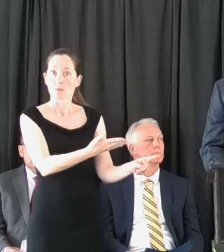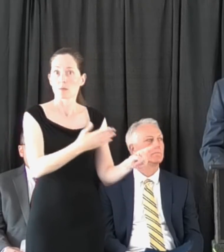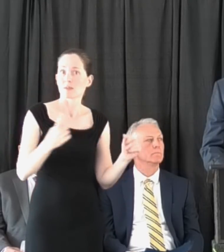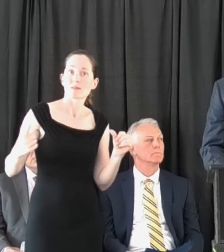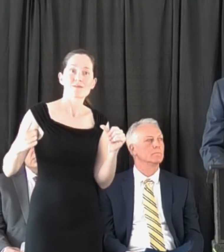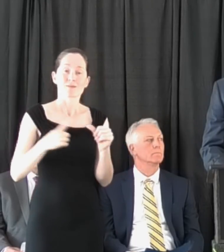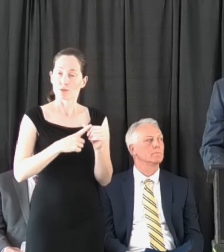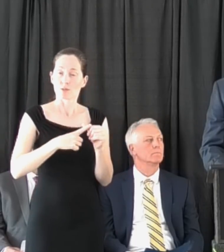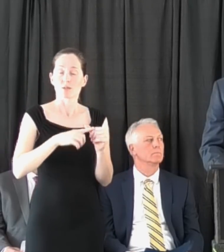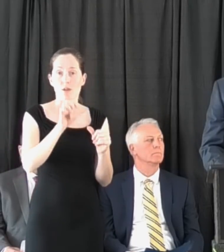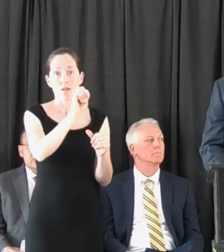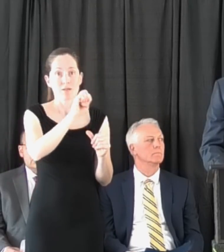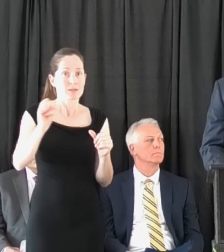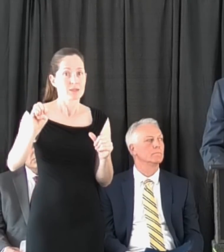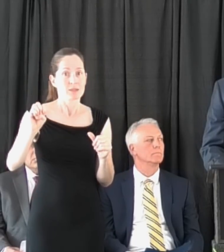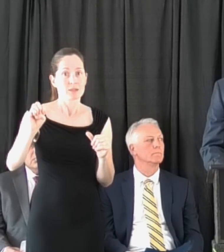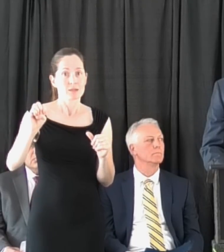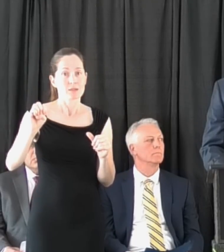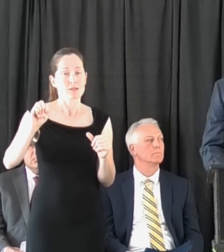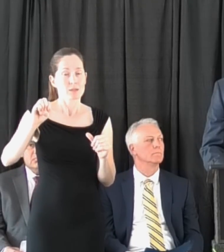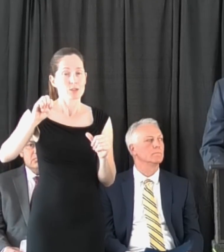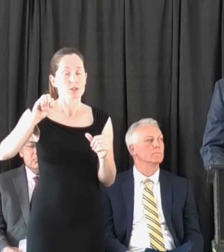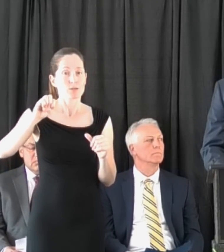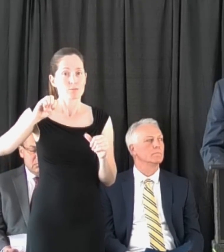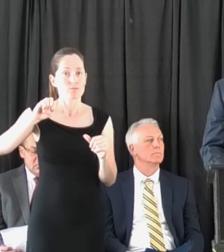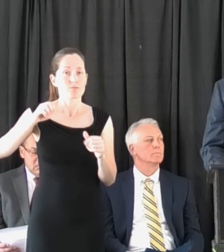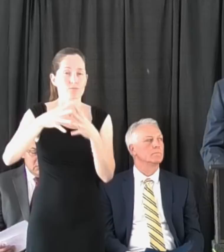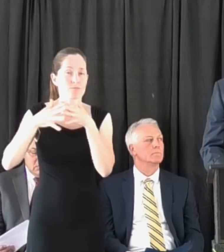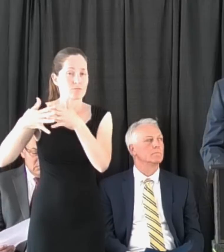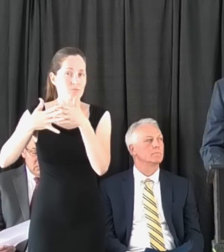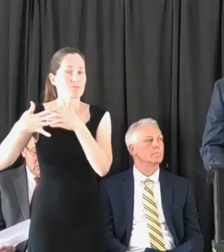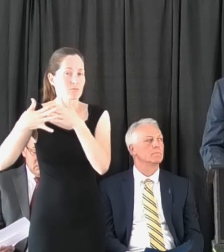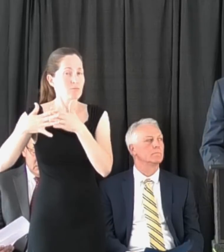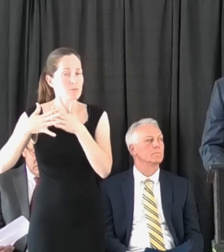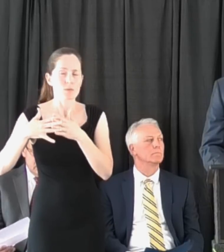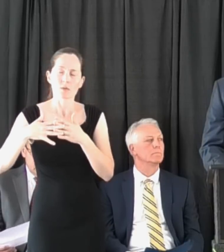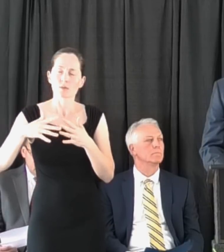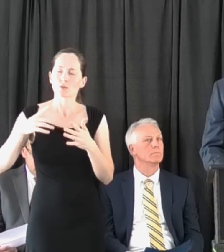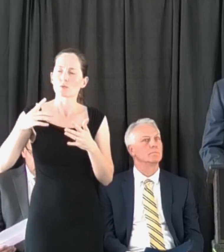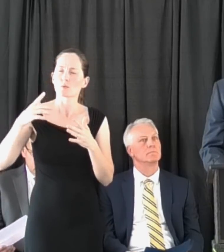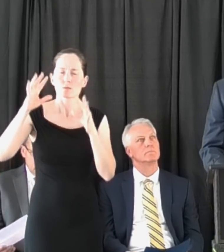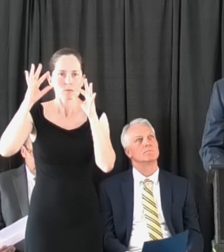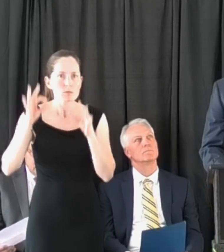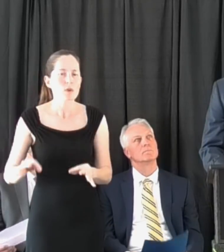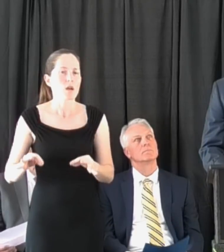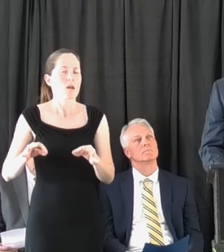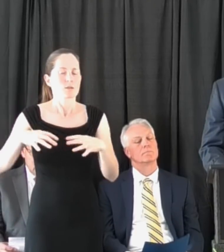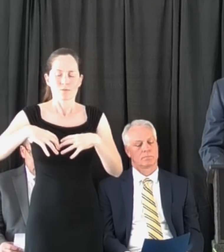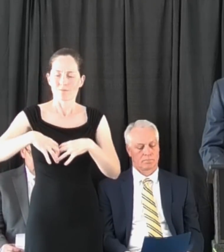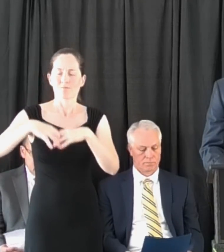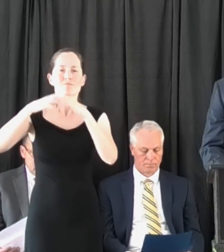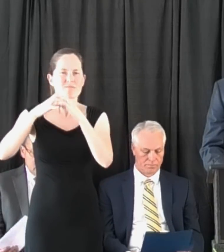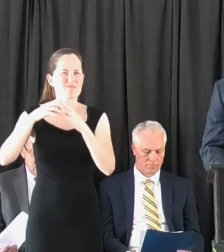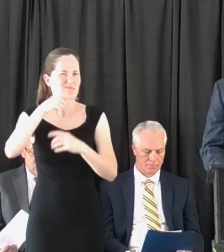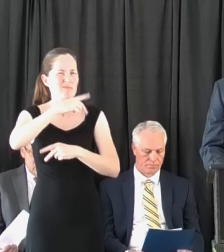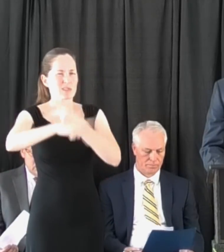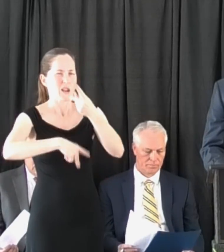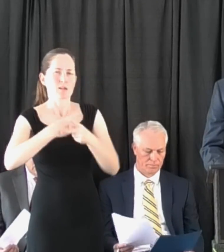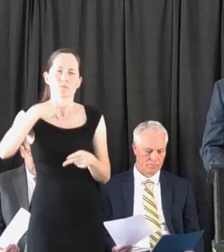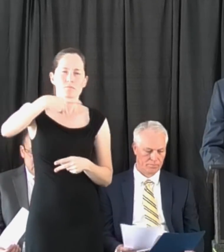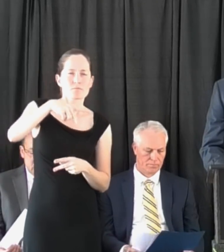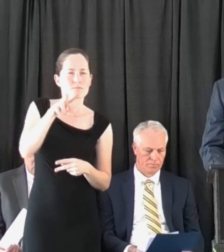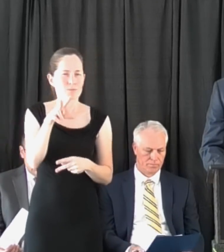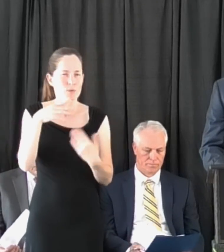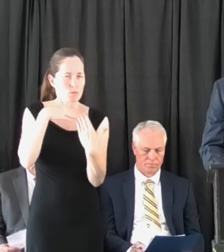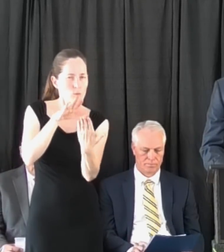model. And I would be remiss if I didn't mention the integrity and the efficiency with which the project was procured by the county. I'd